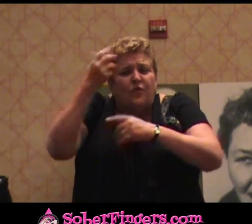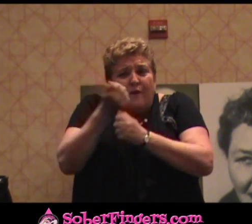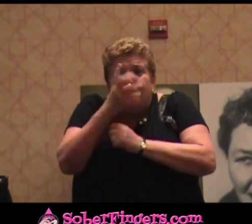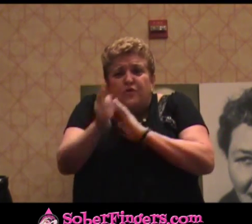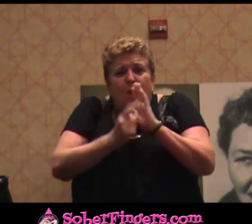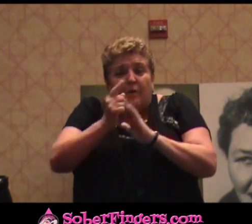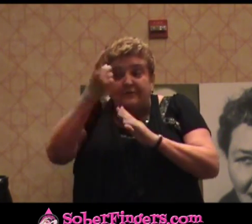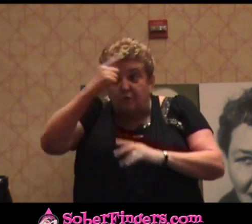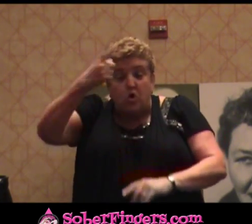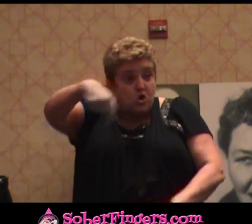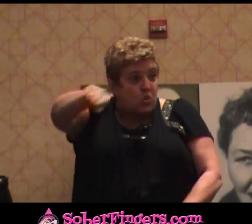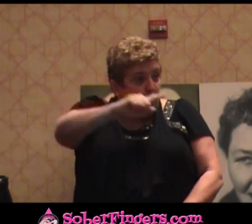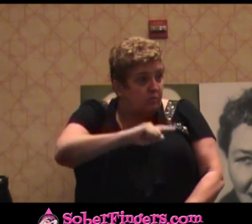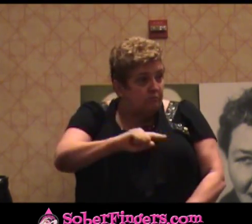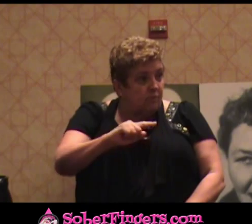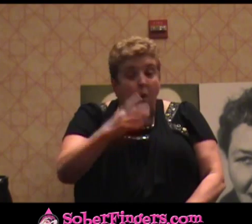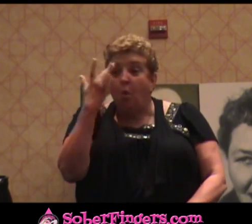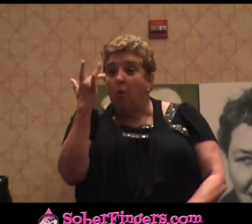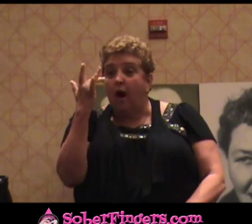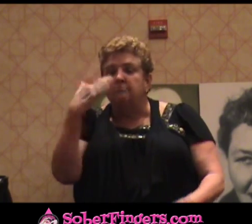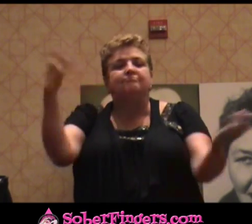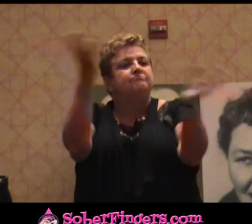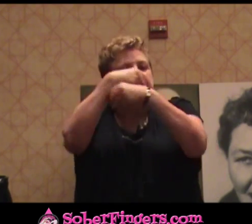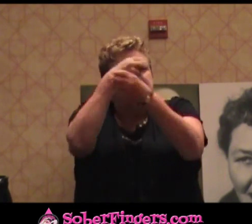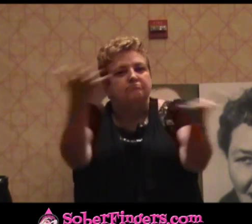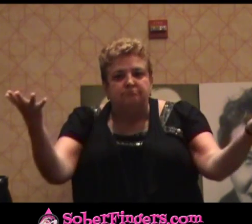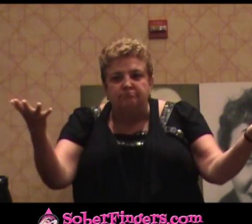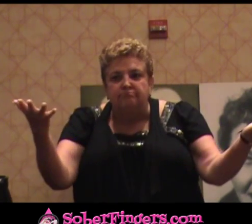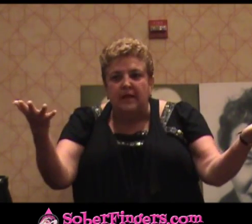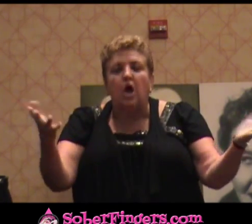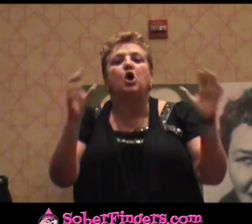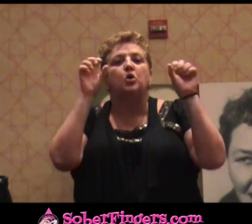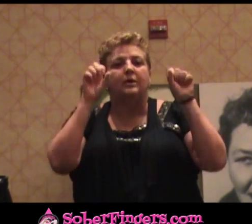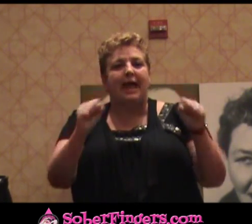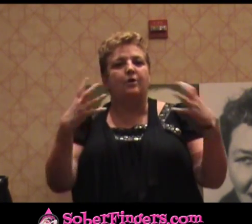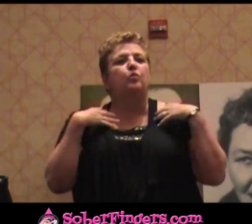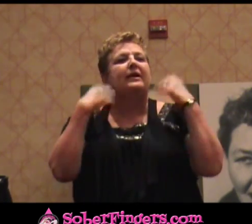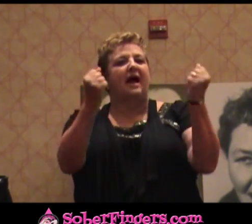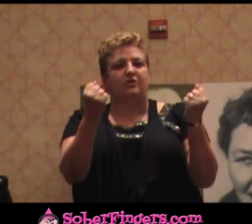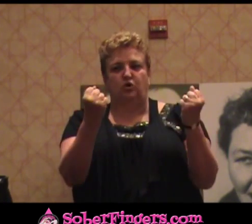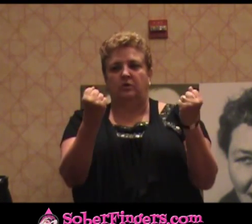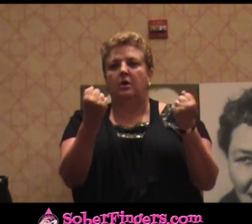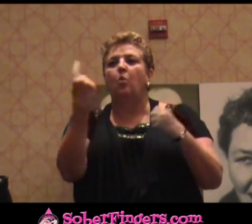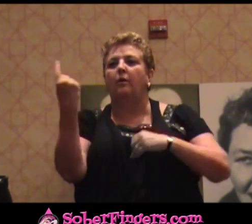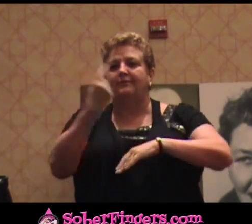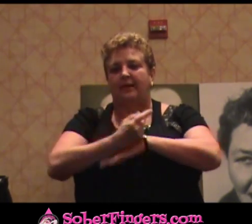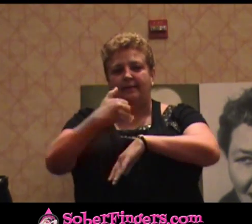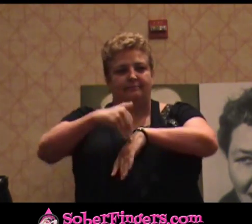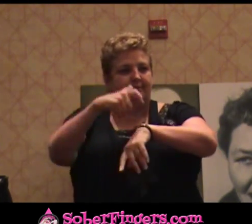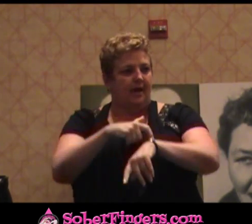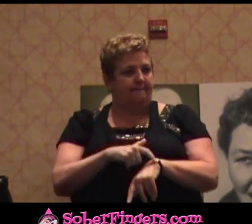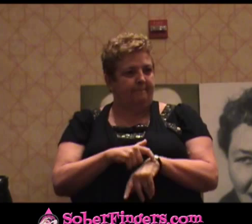let you know that you too can recover one day at a time. But I tend to believe that the old-timers are just as